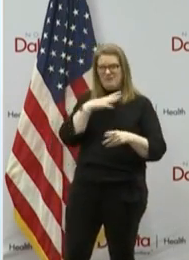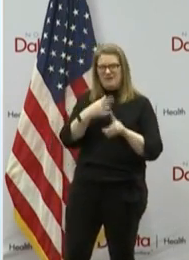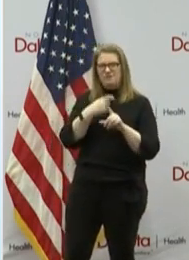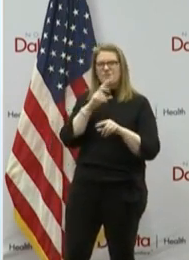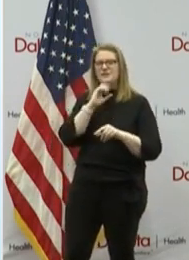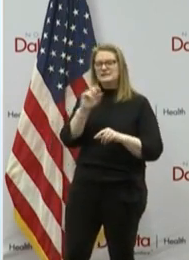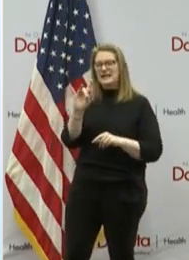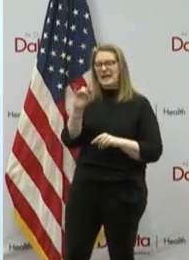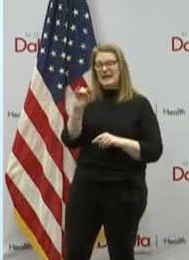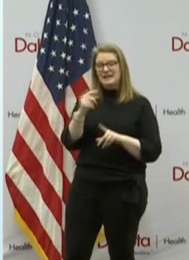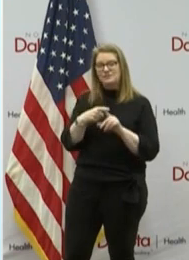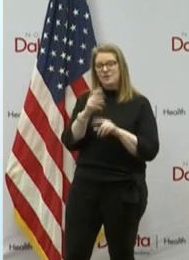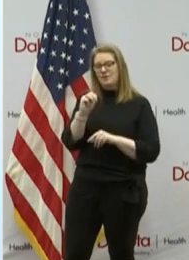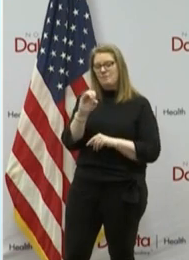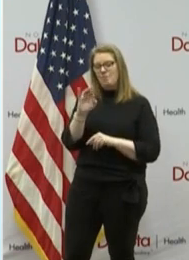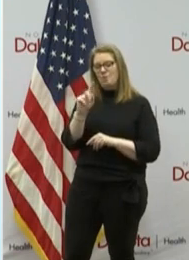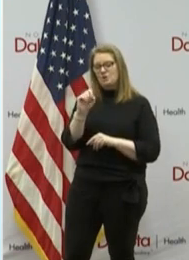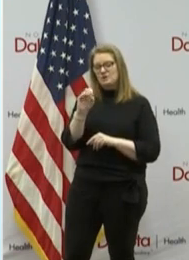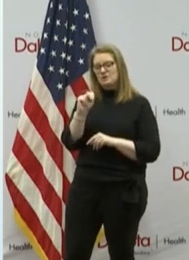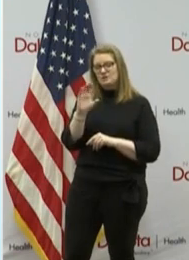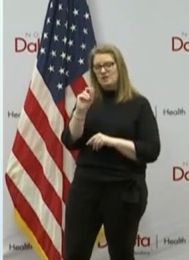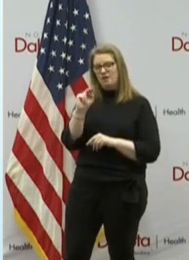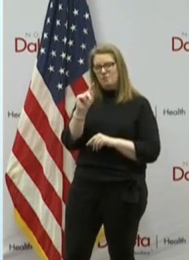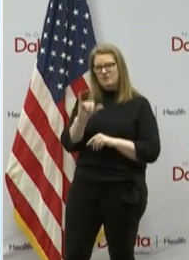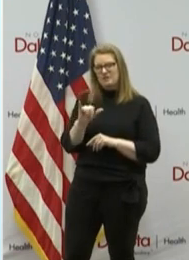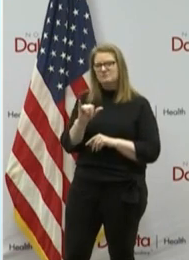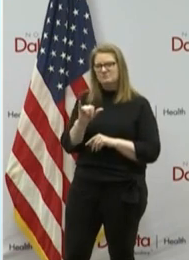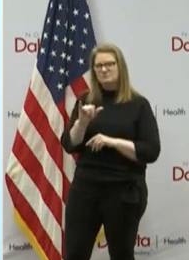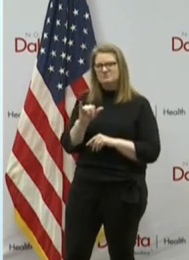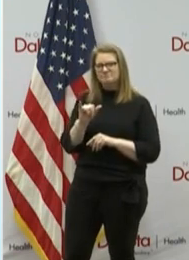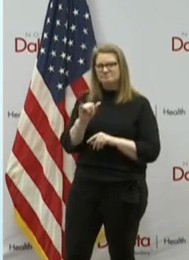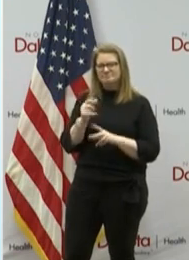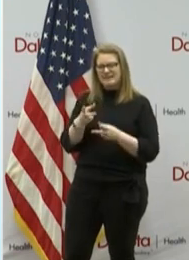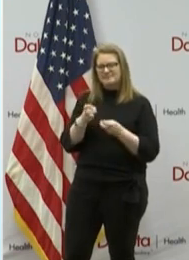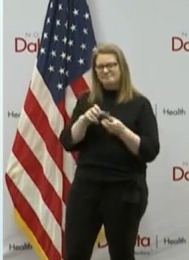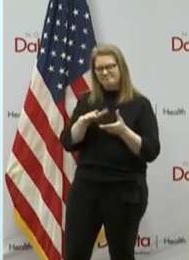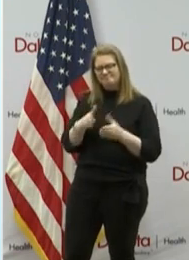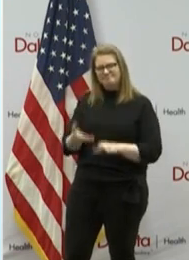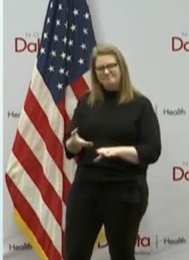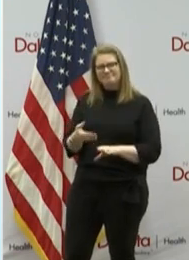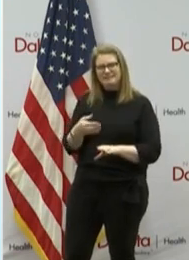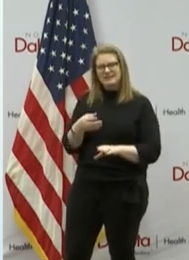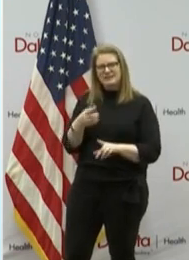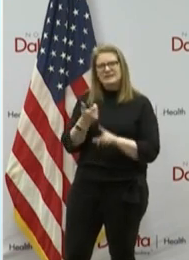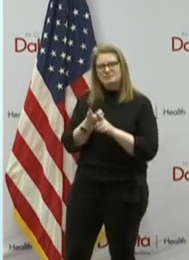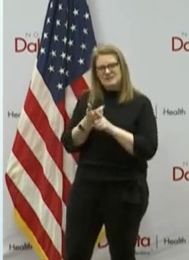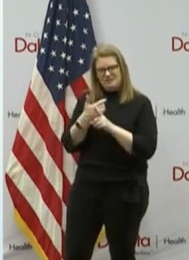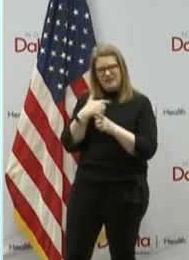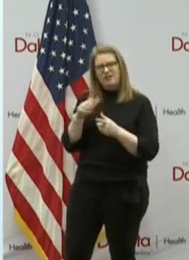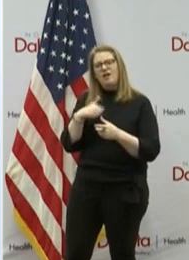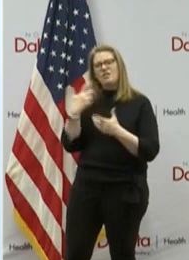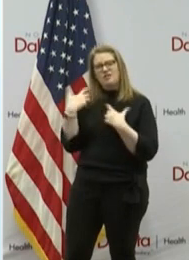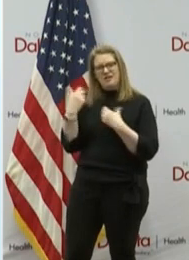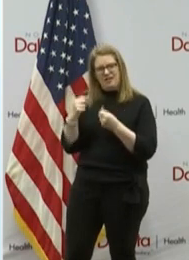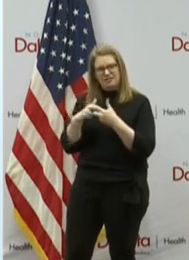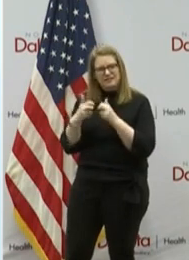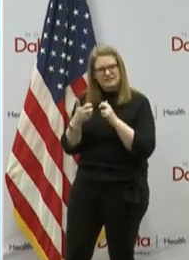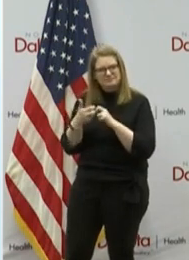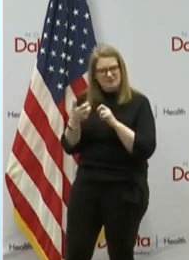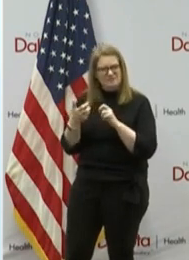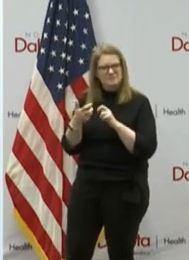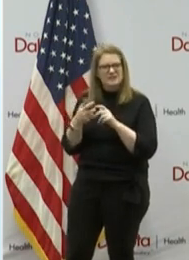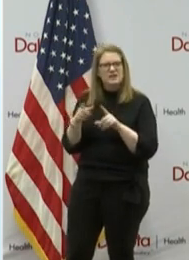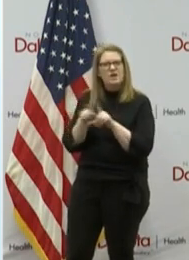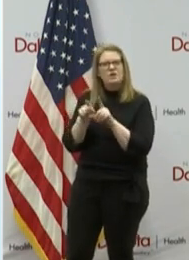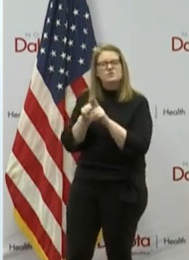from Morton County with COVID also died overnight. He had underlying health conditions, was in close contact to someone